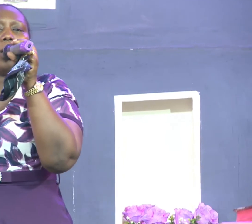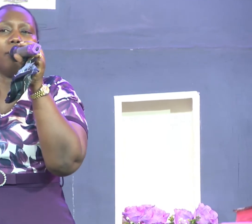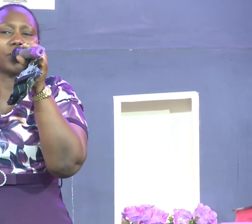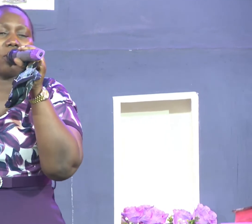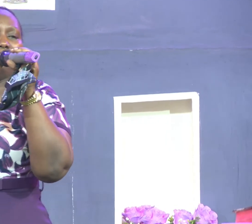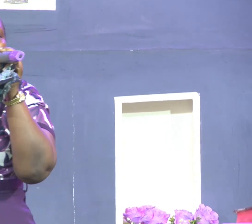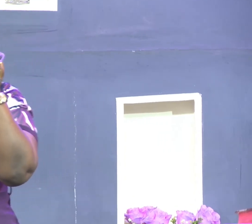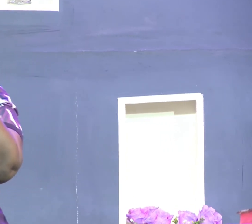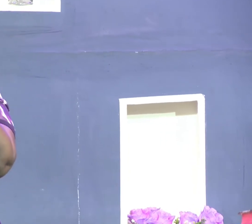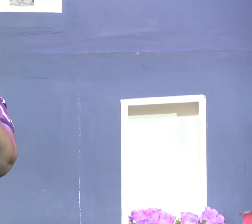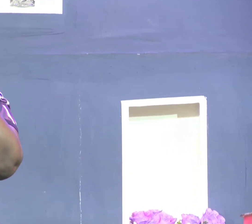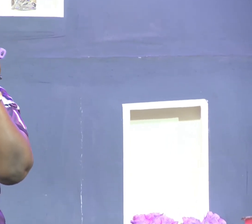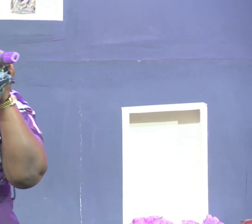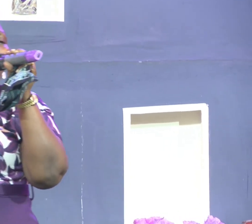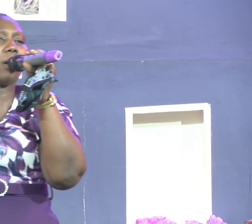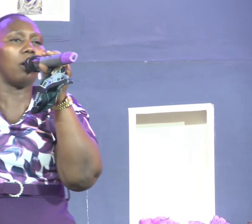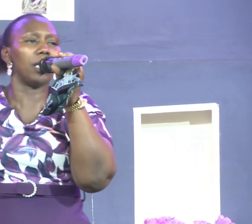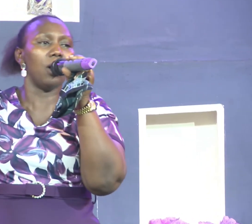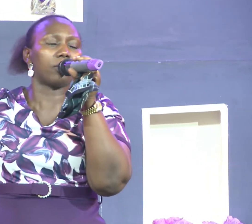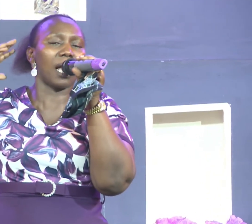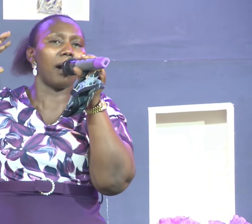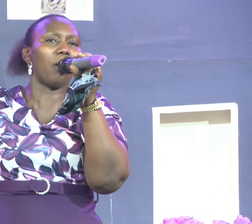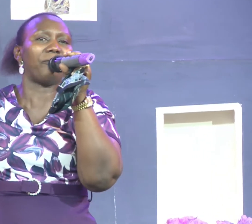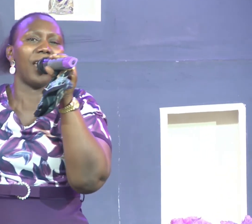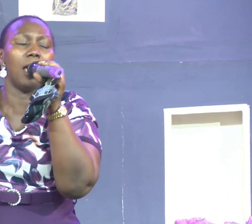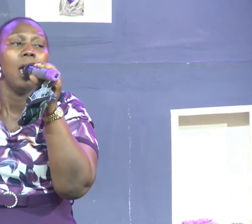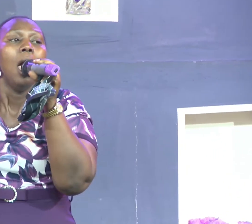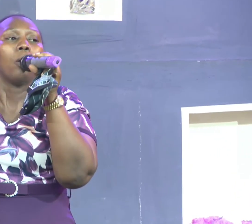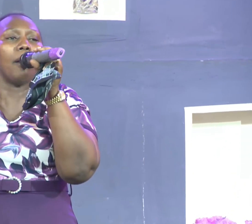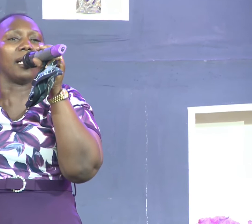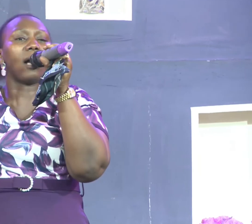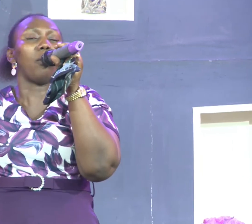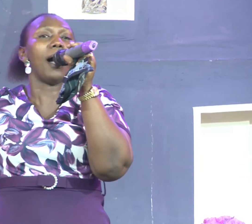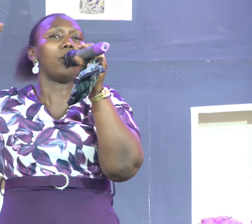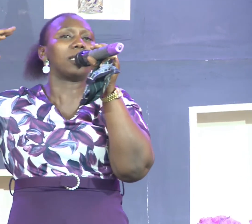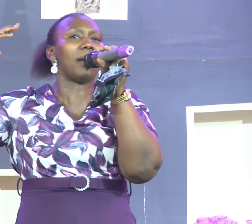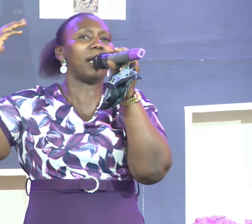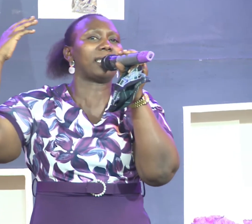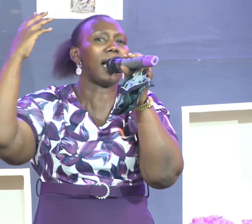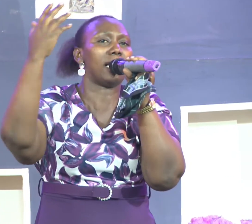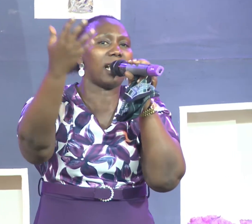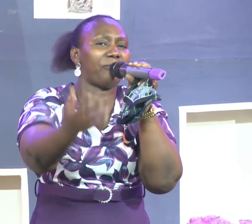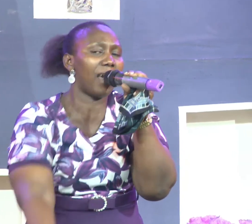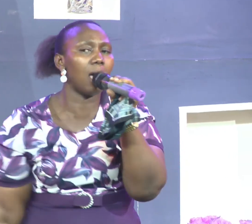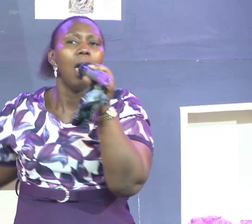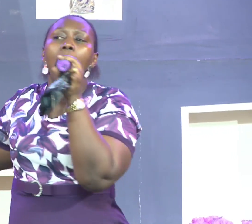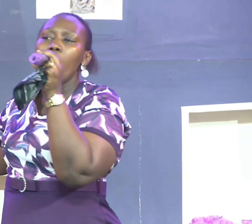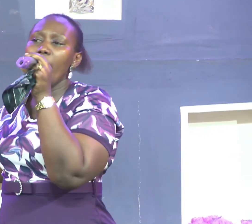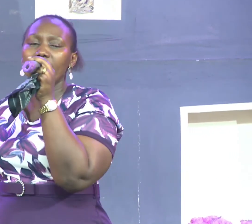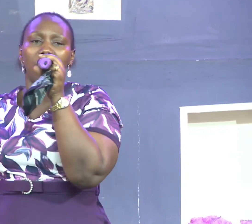Kwebaza omwoyo omutukuvu kwebaza kubanga owulidde okusaba kwaffe kwebaza kubanga ozzeemu essaala